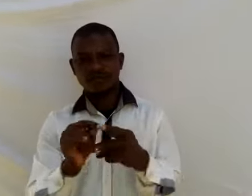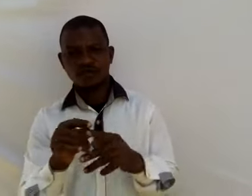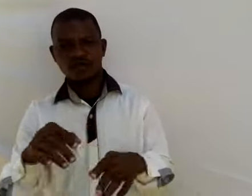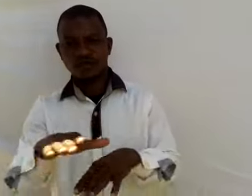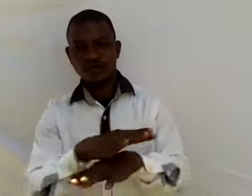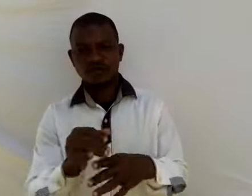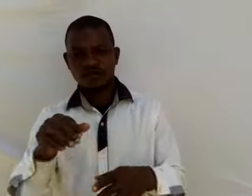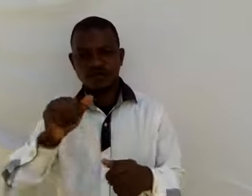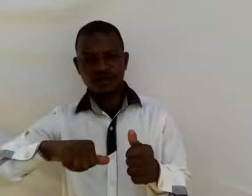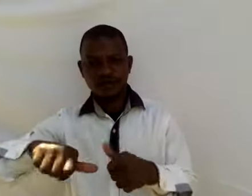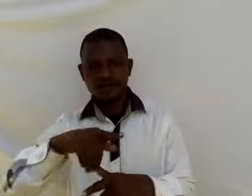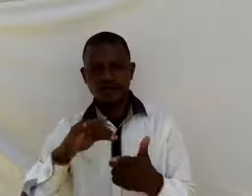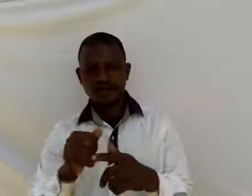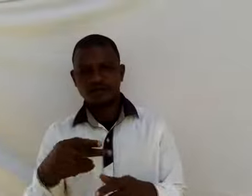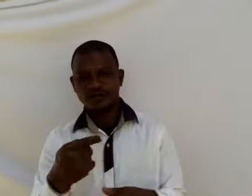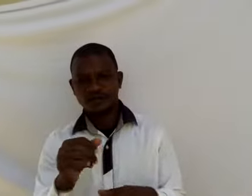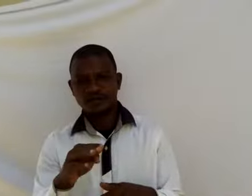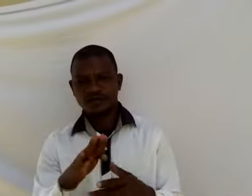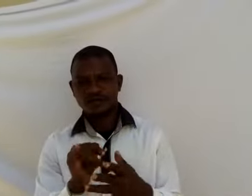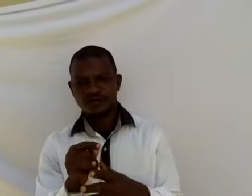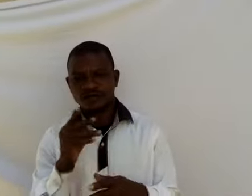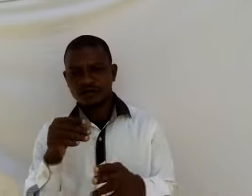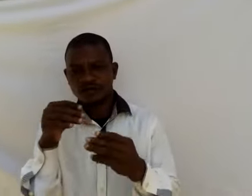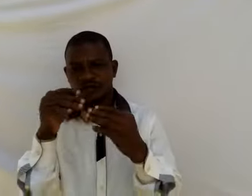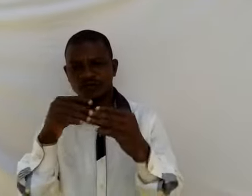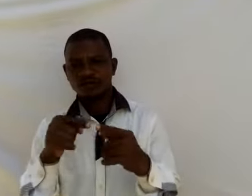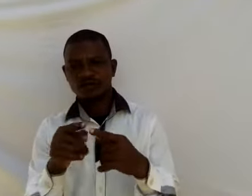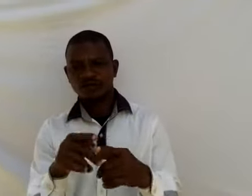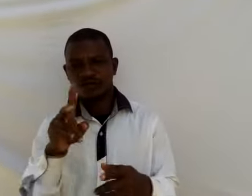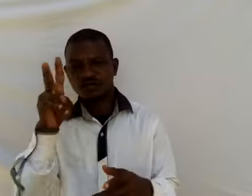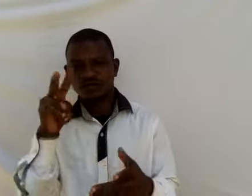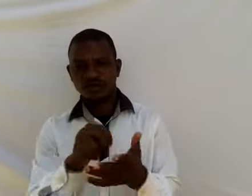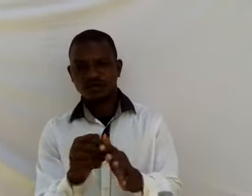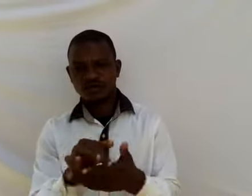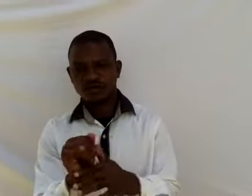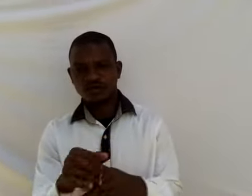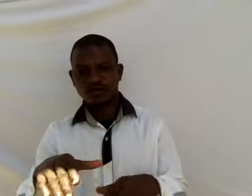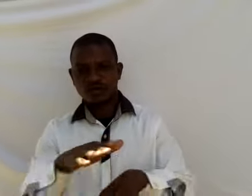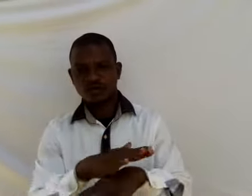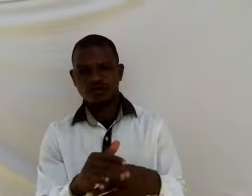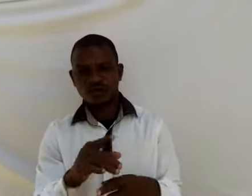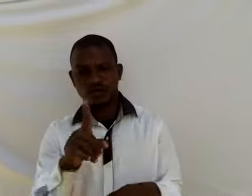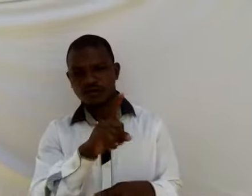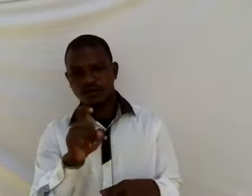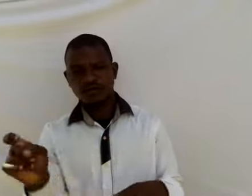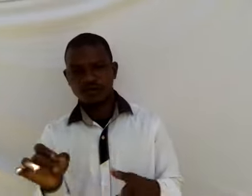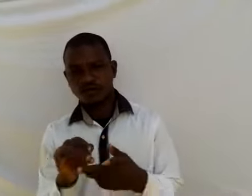area of habitat, which equals 2,000 all over 100 meters